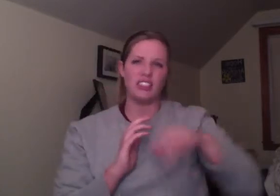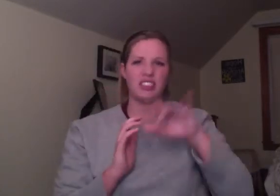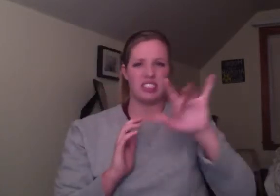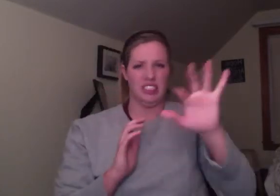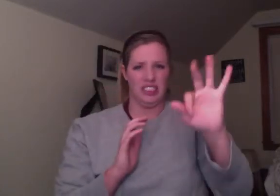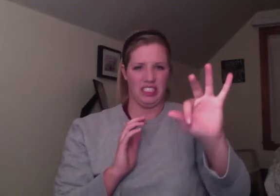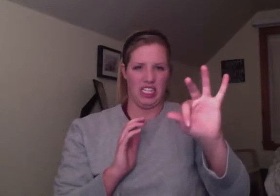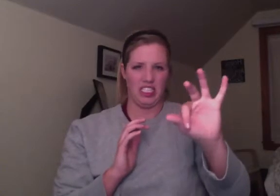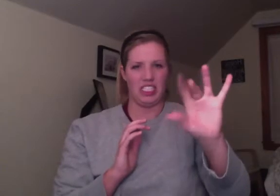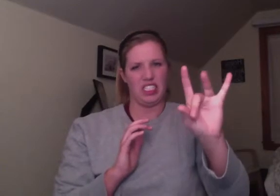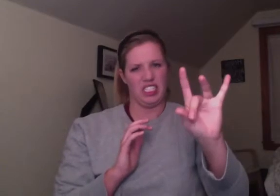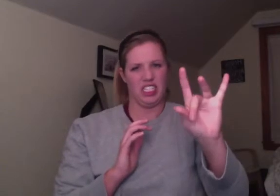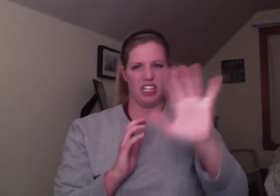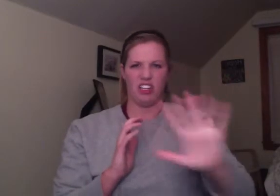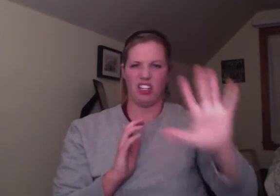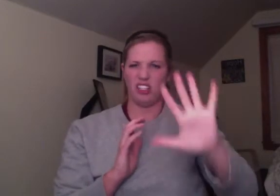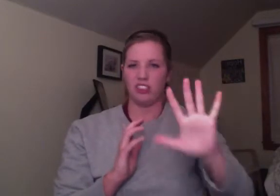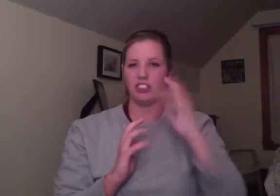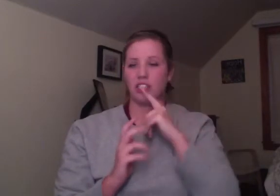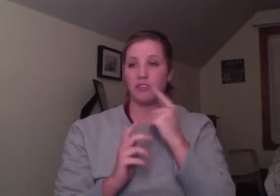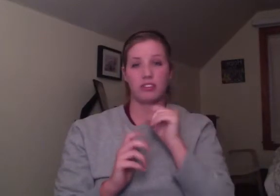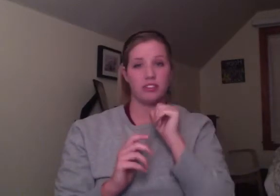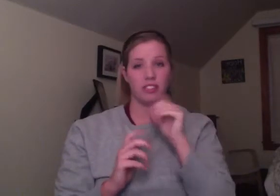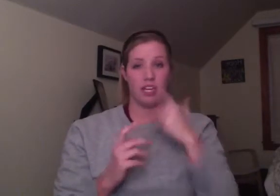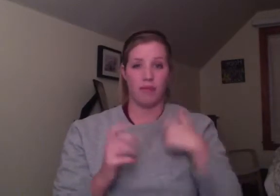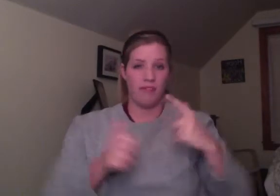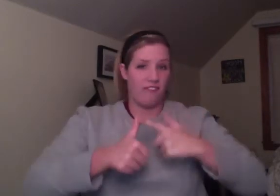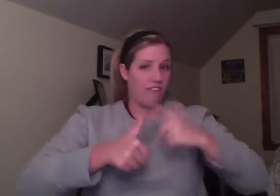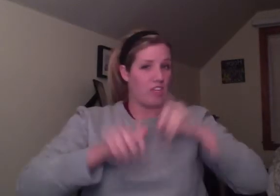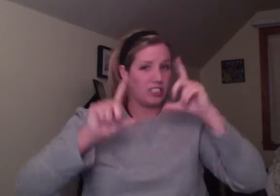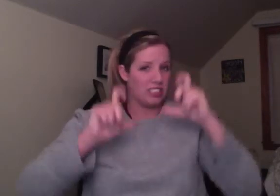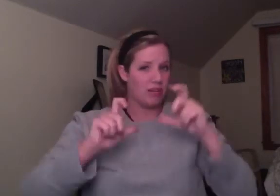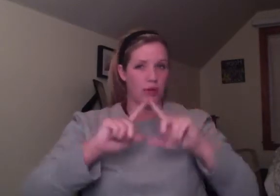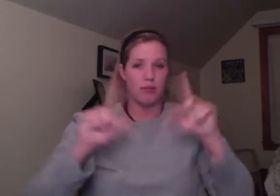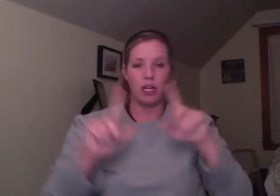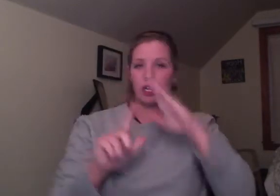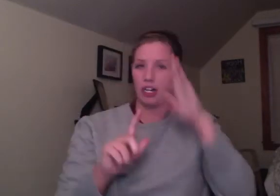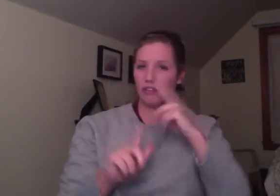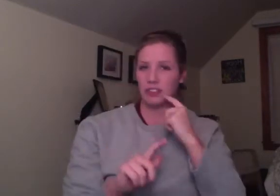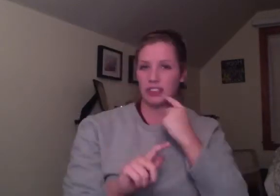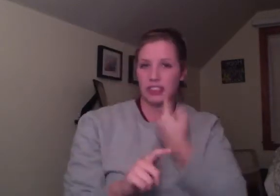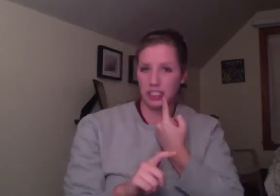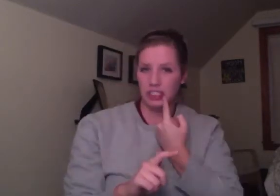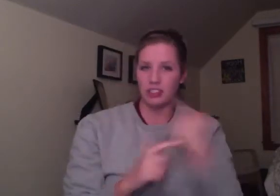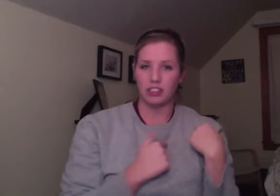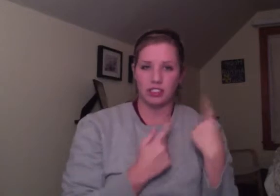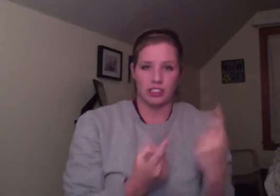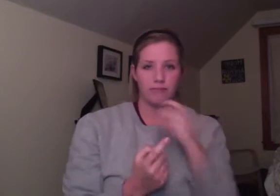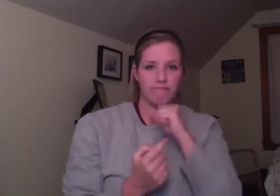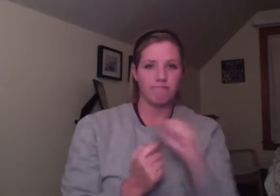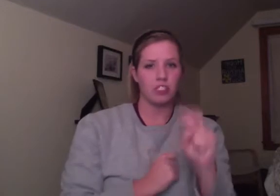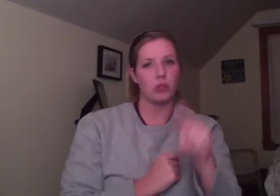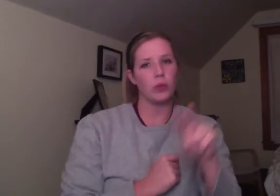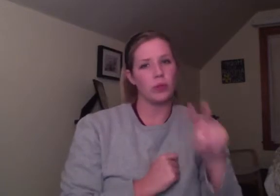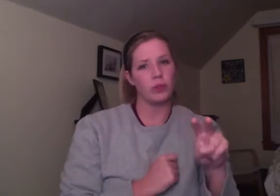wasn't serious about it until about 22 years old. I took my first photography class in college, which